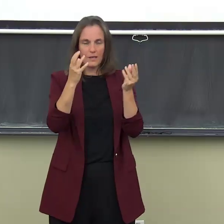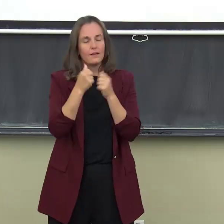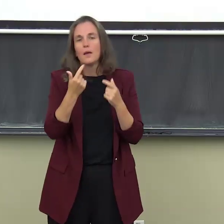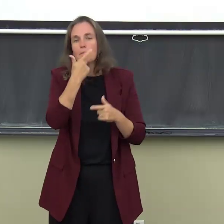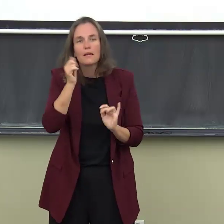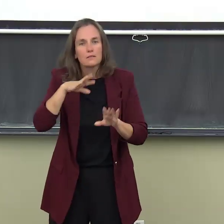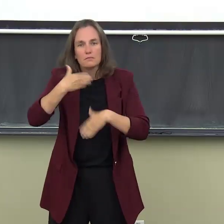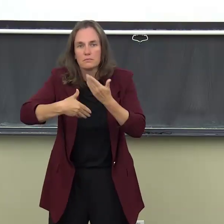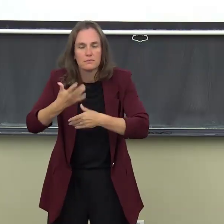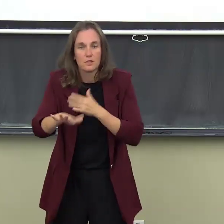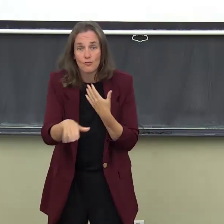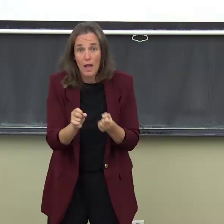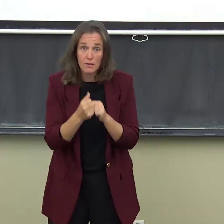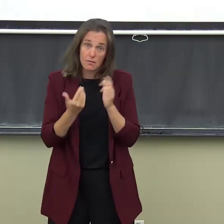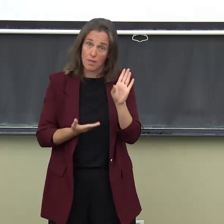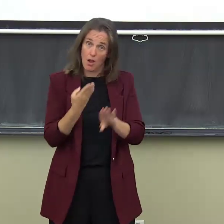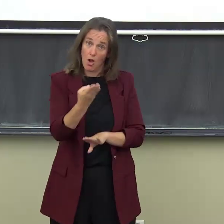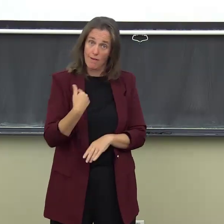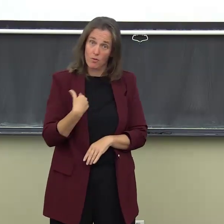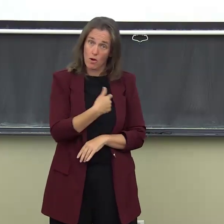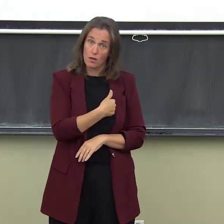fast, does that offer us